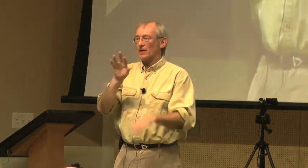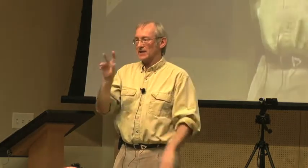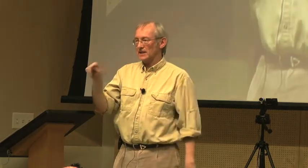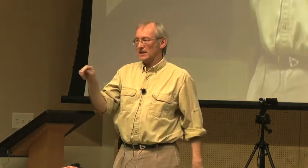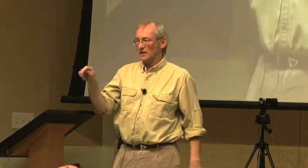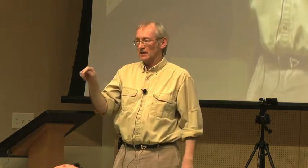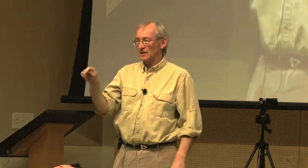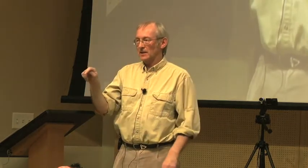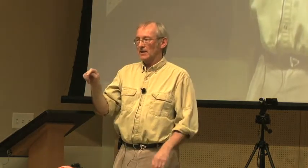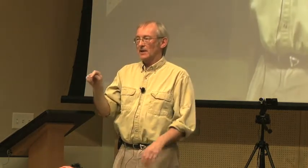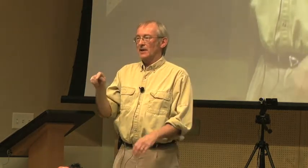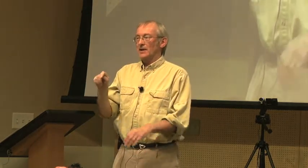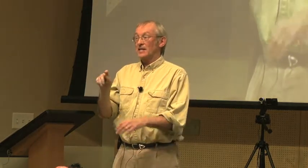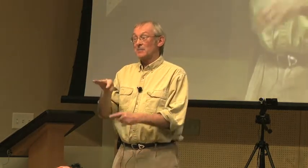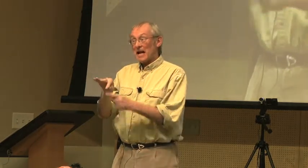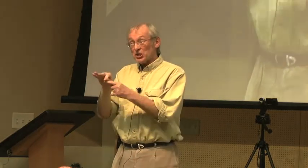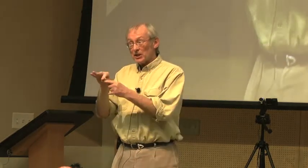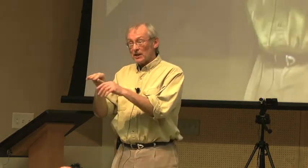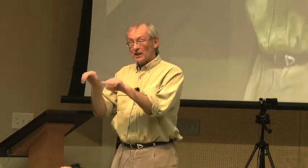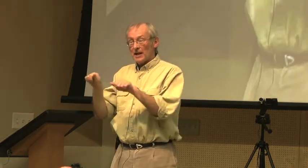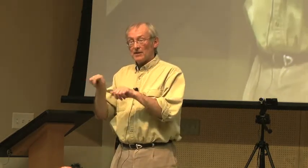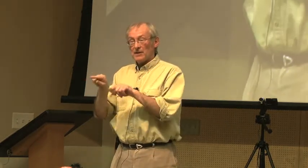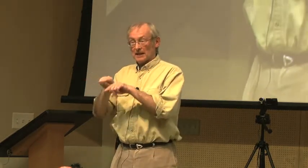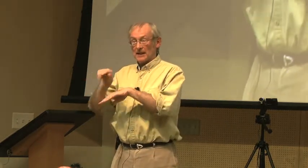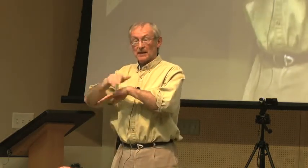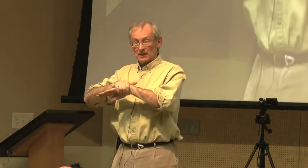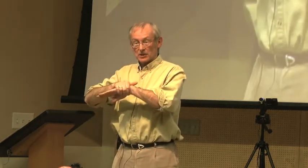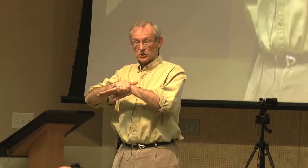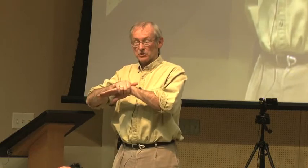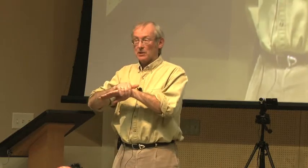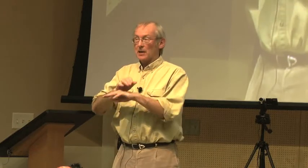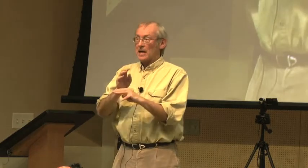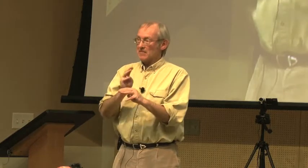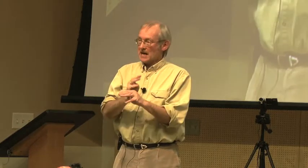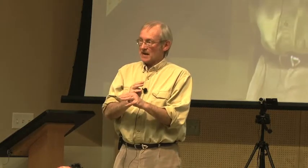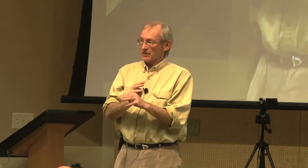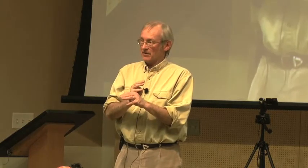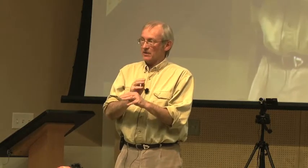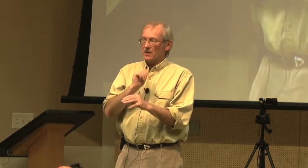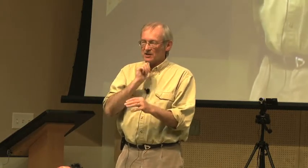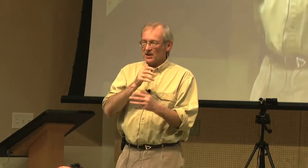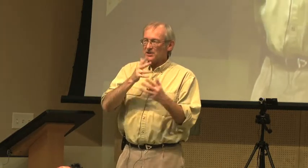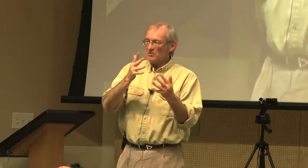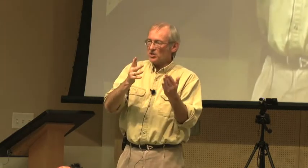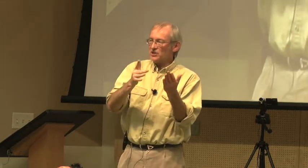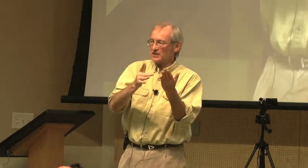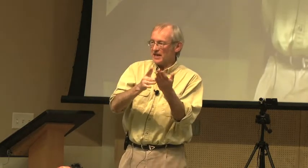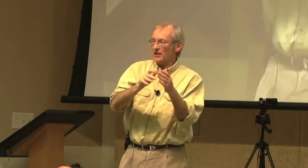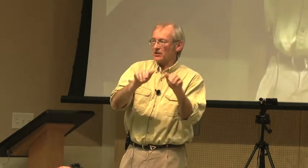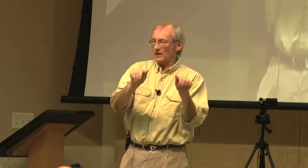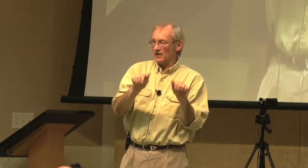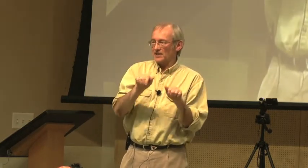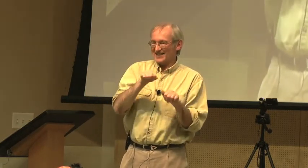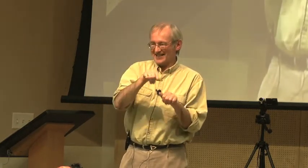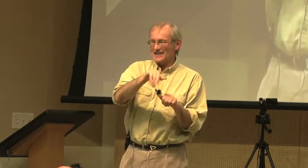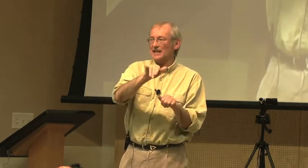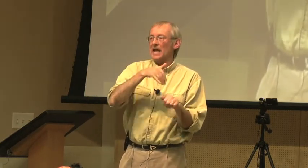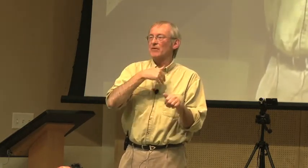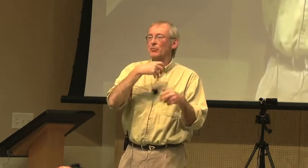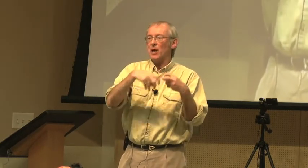RIT, especially in areas like English and math. Not so much in the technical areas. They still have a